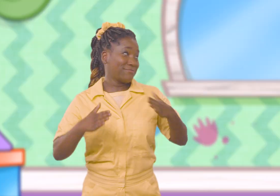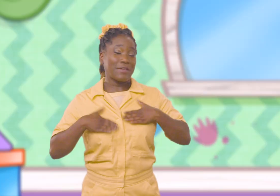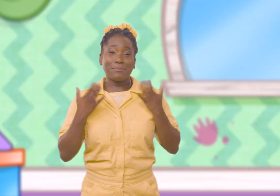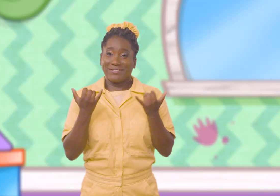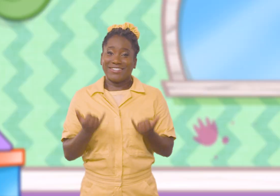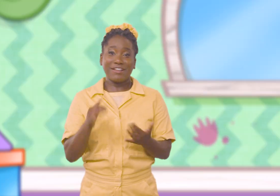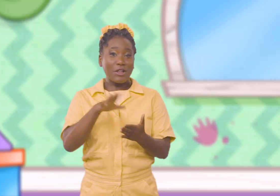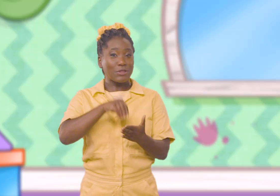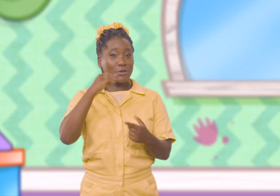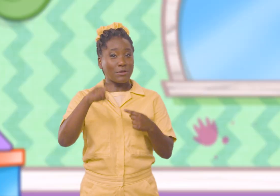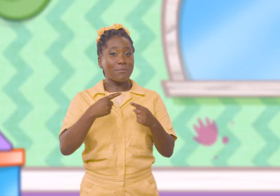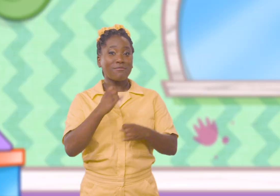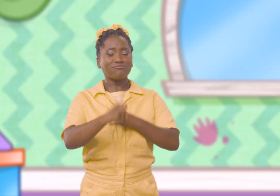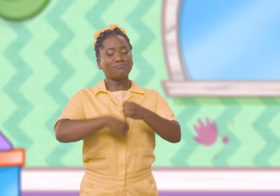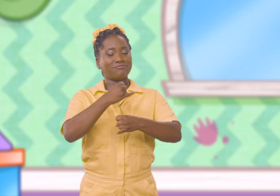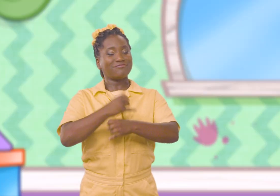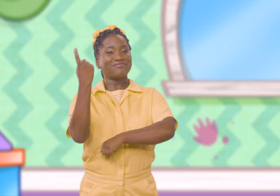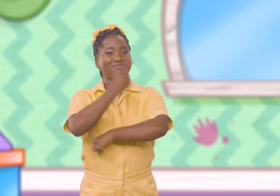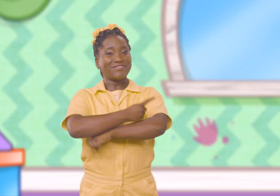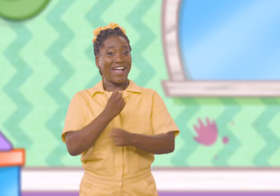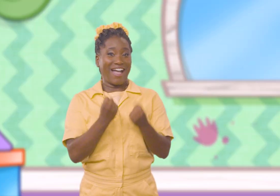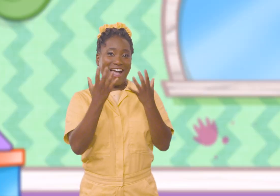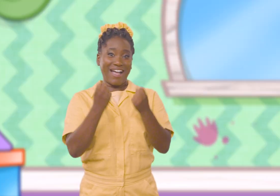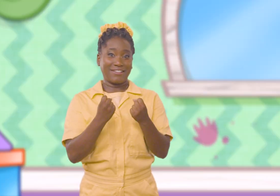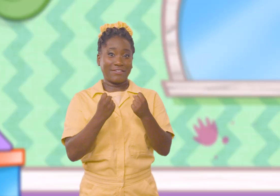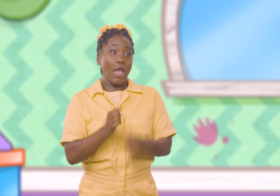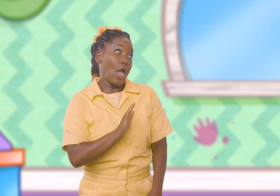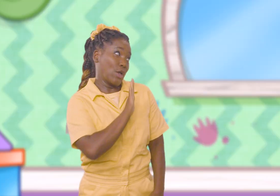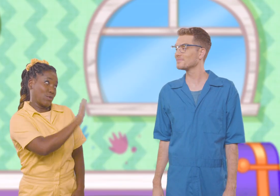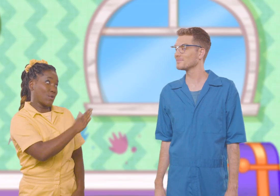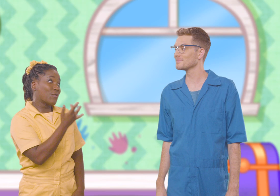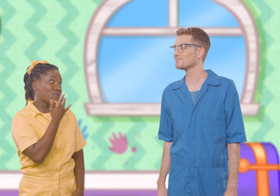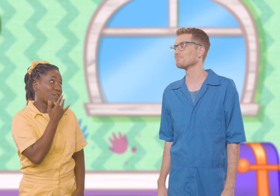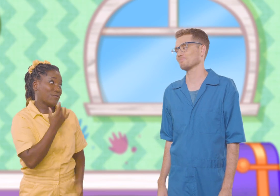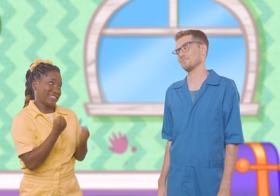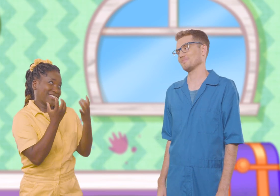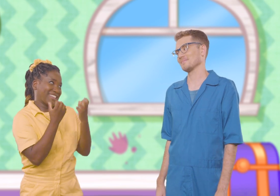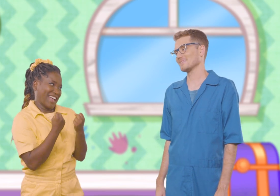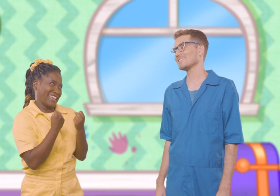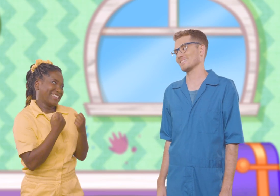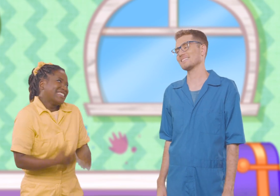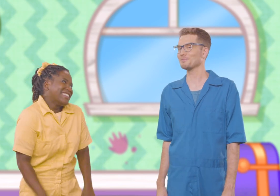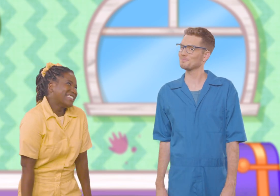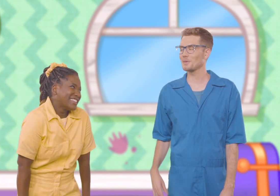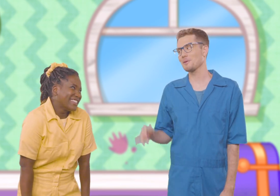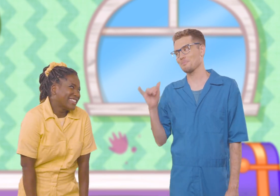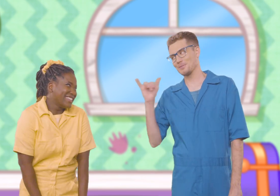I'm really glad I got to learn about International Day of Sign Language and your favorite sign. Me